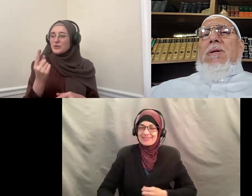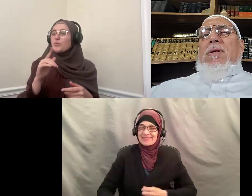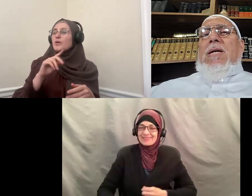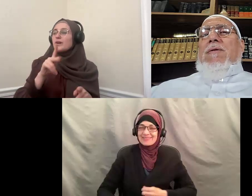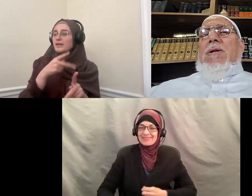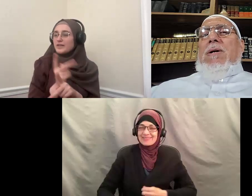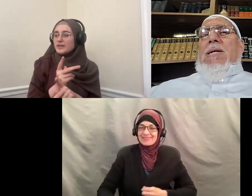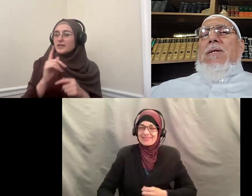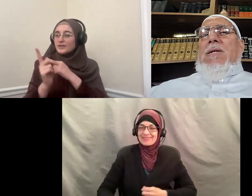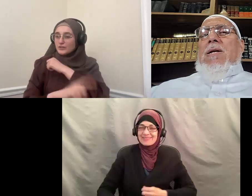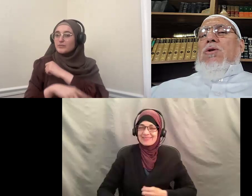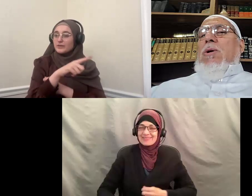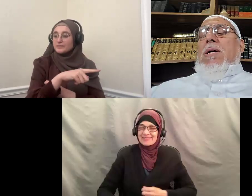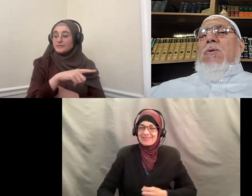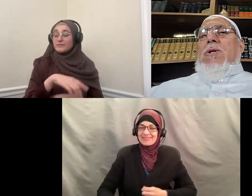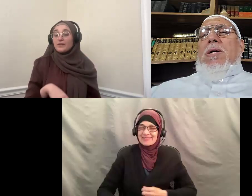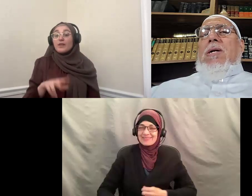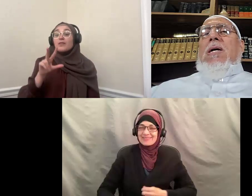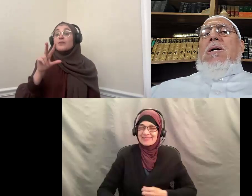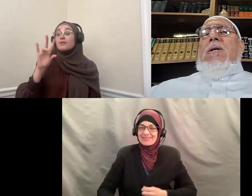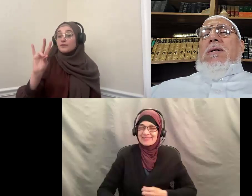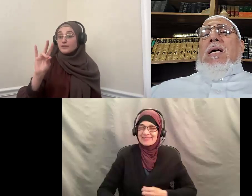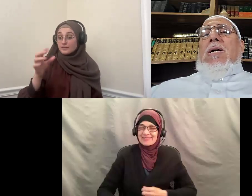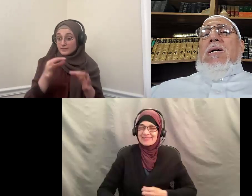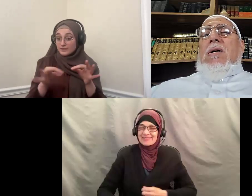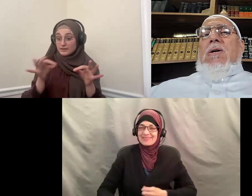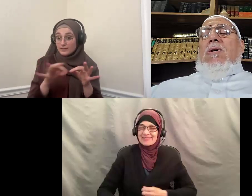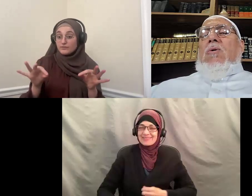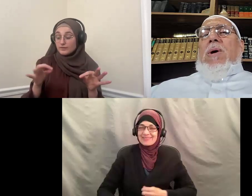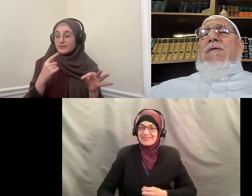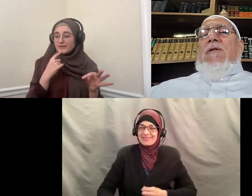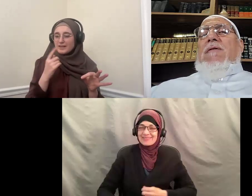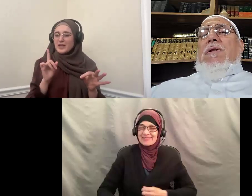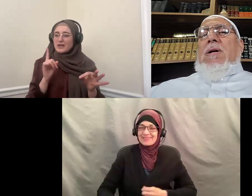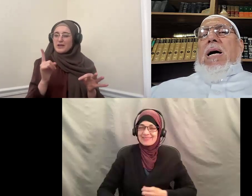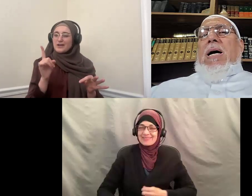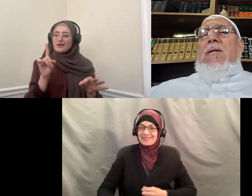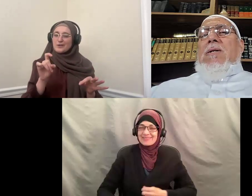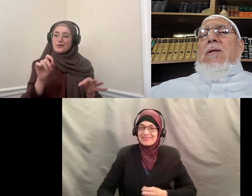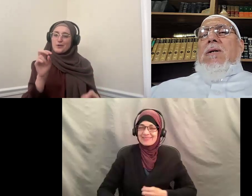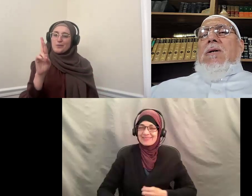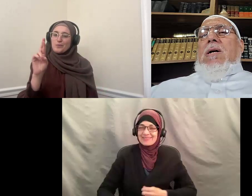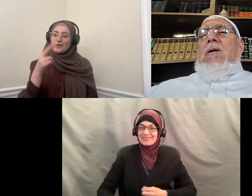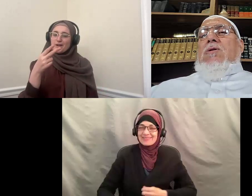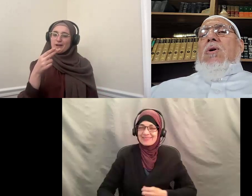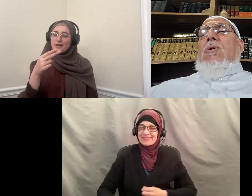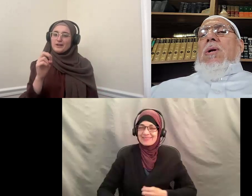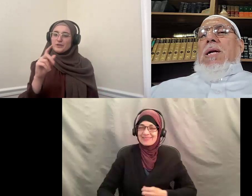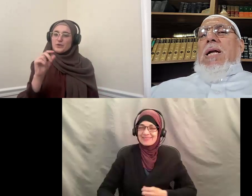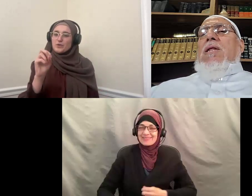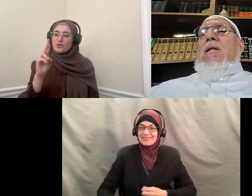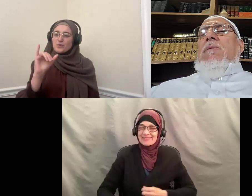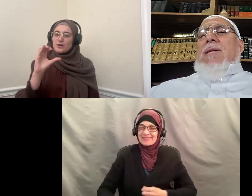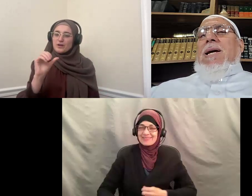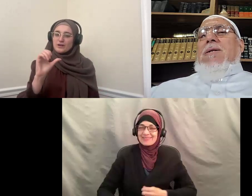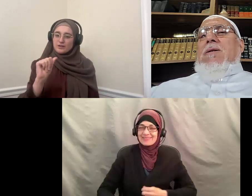number 37 raises a rhetorical question saying, we have covered their eyes, so